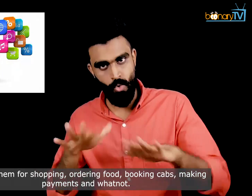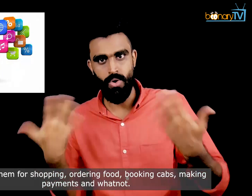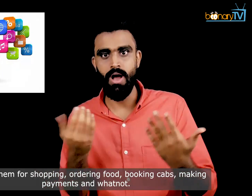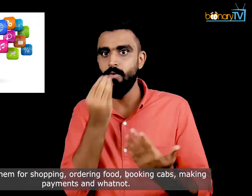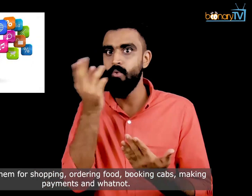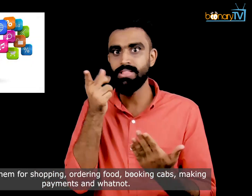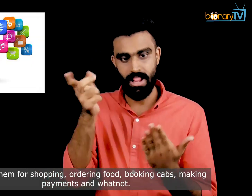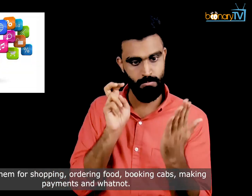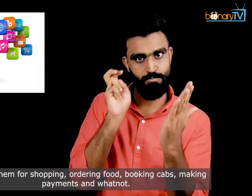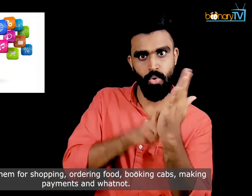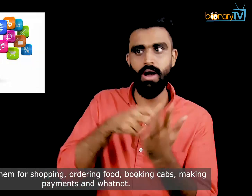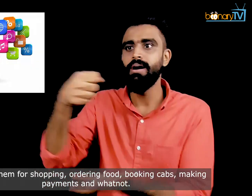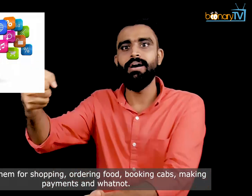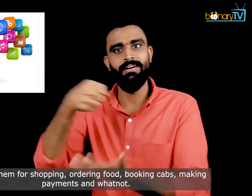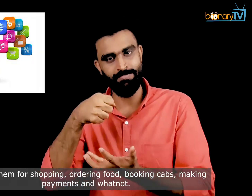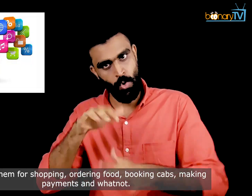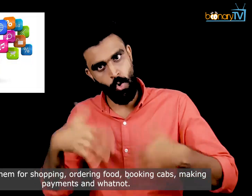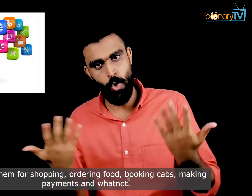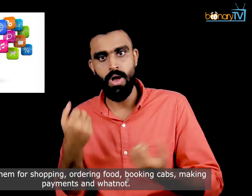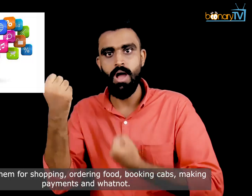ordering food, booking cabs,